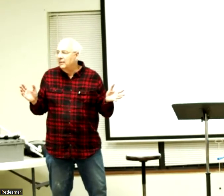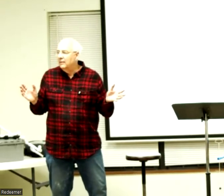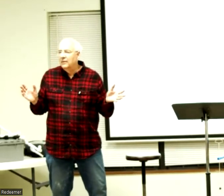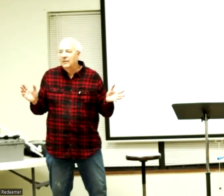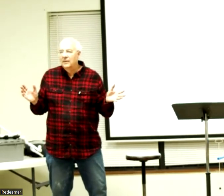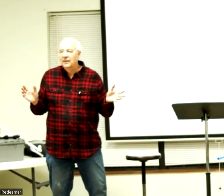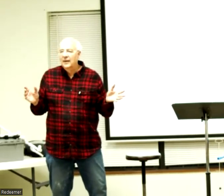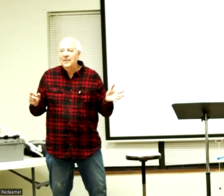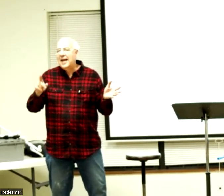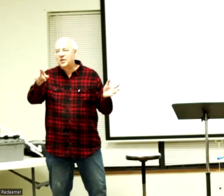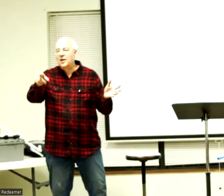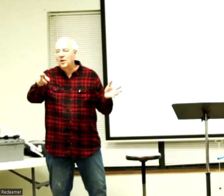Yes. I'm not asking you.